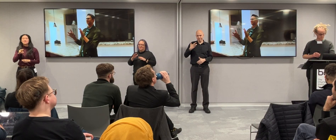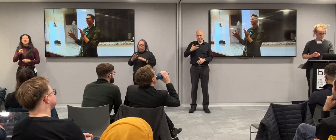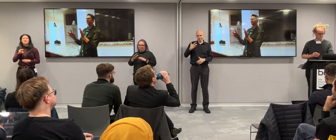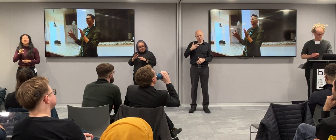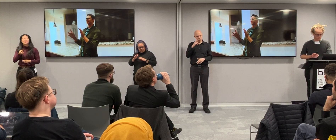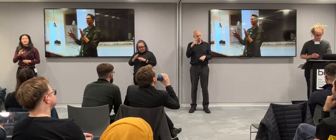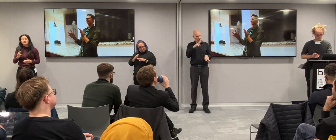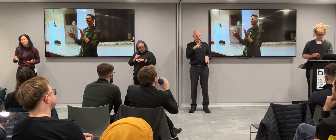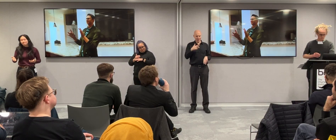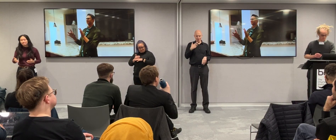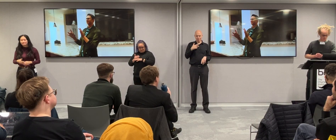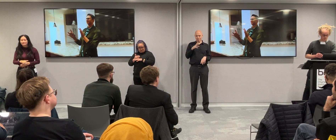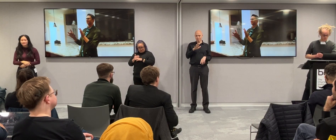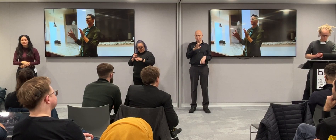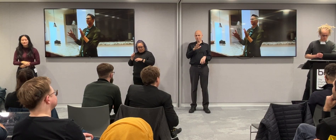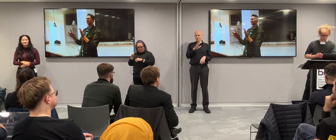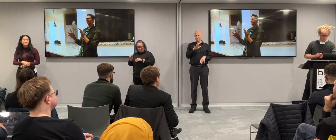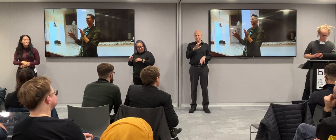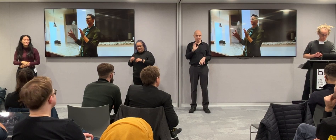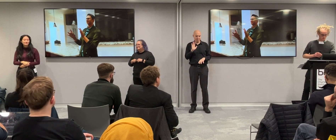at.